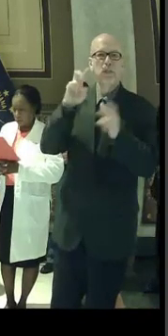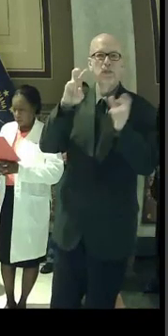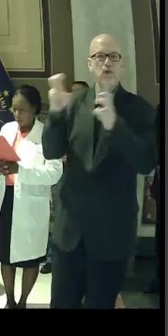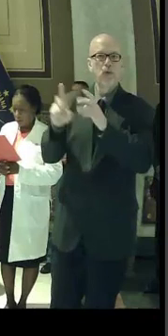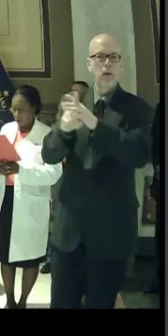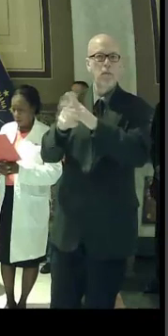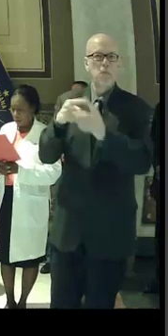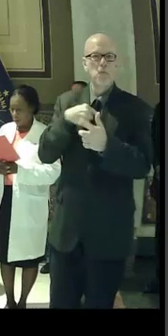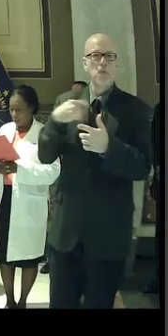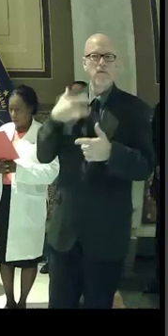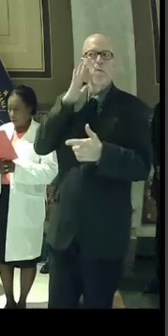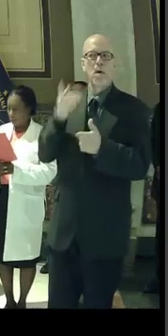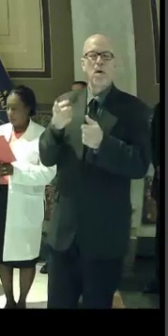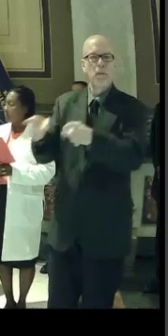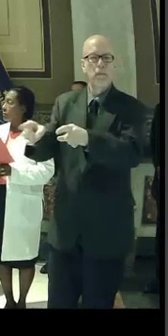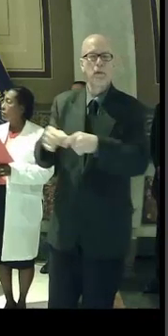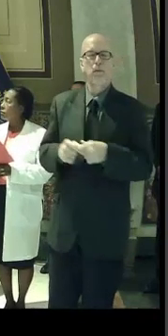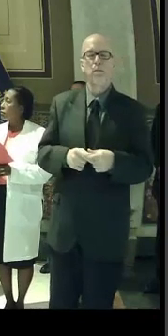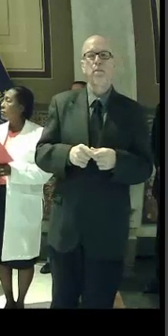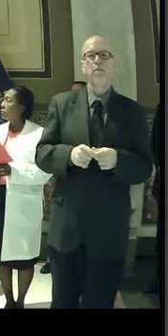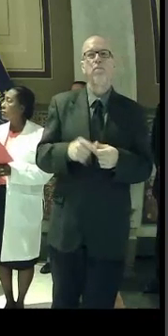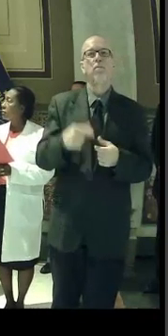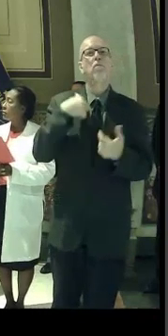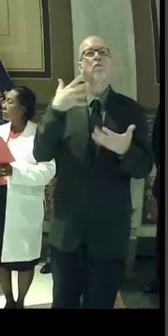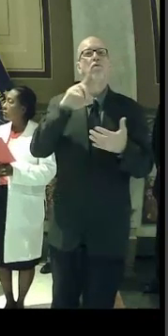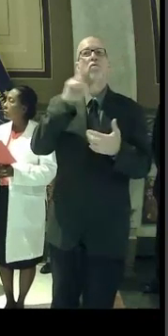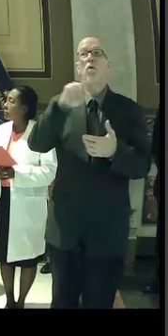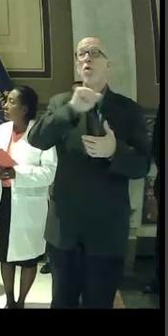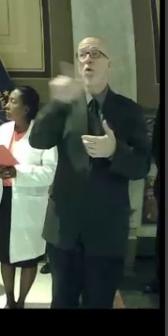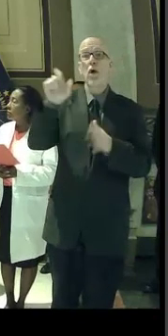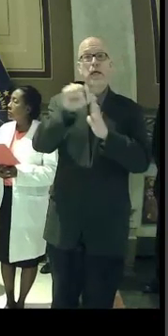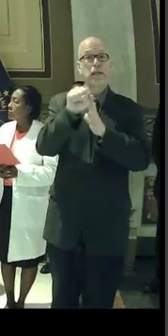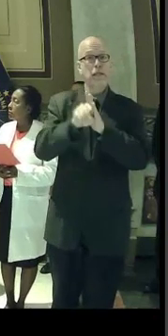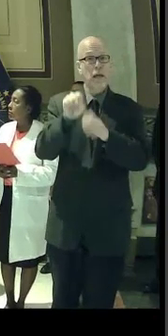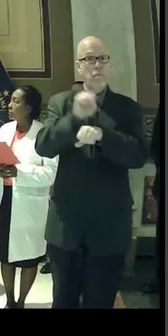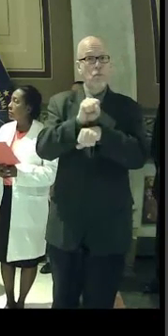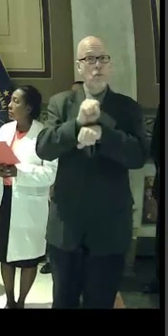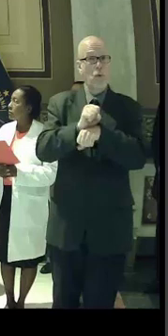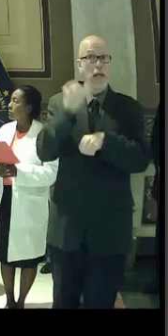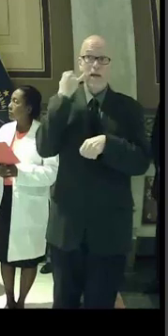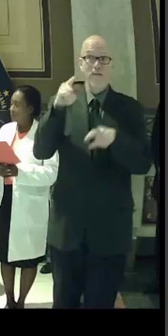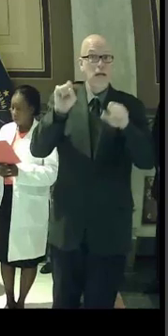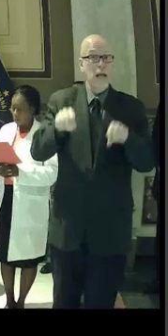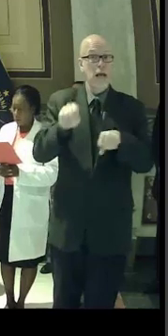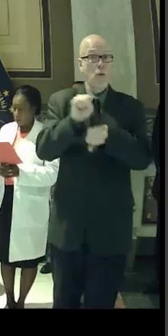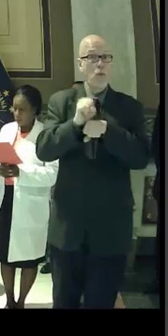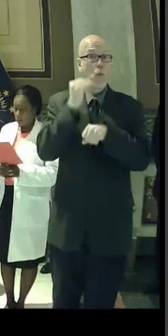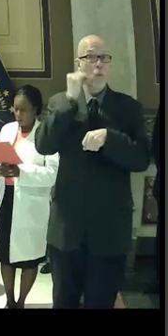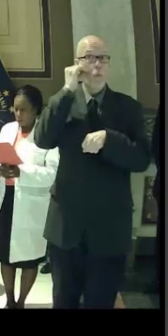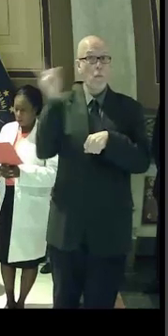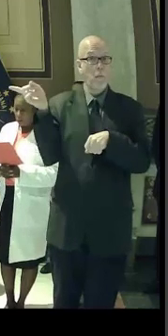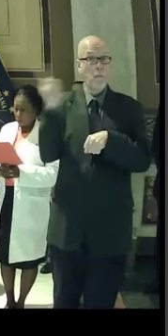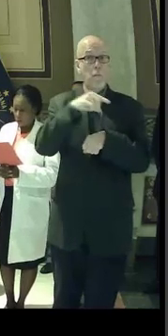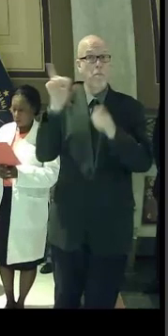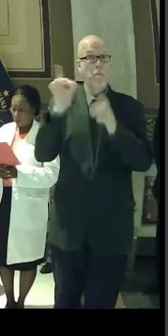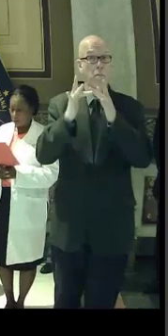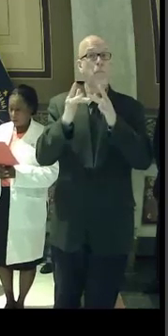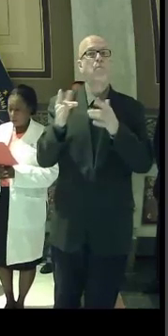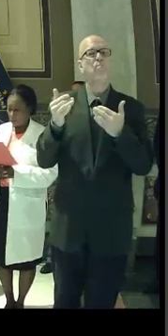will. We have directed all state employees who can work from home to do so, and